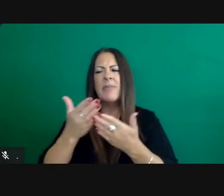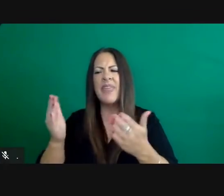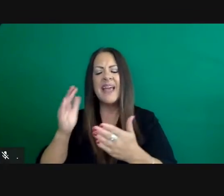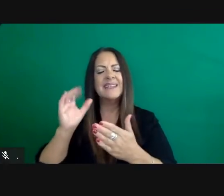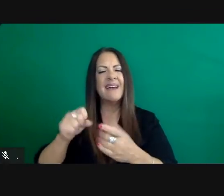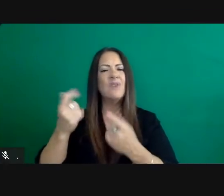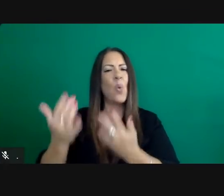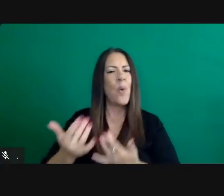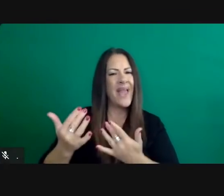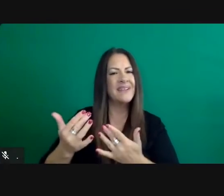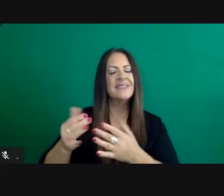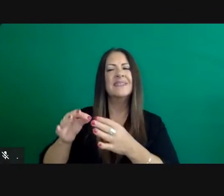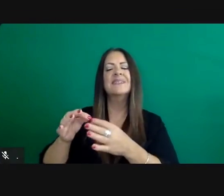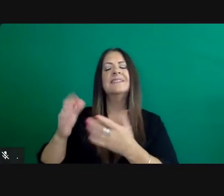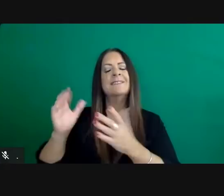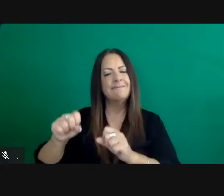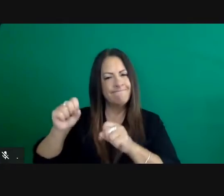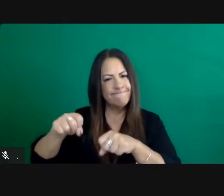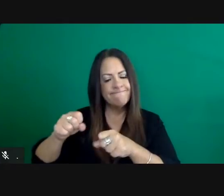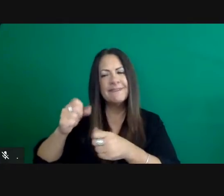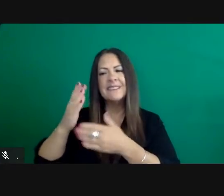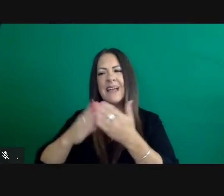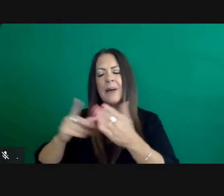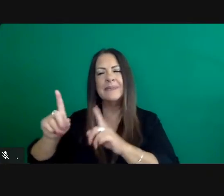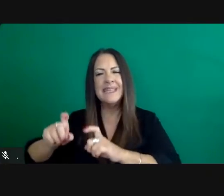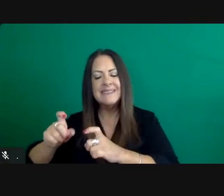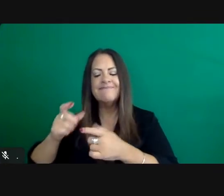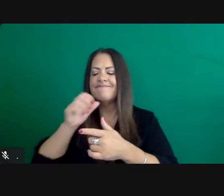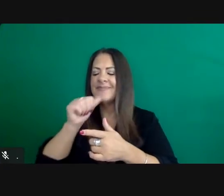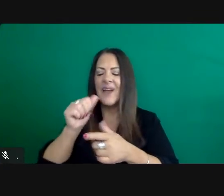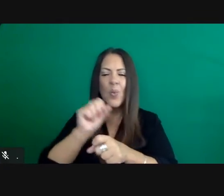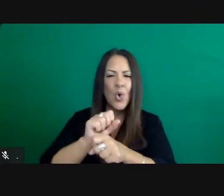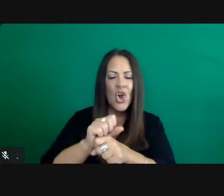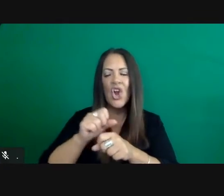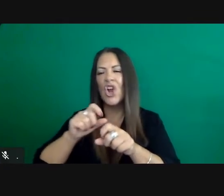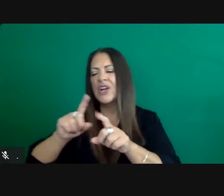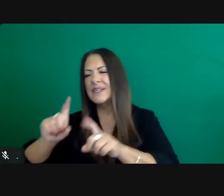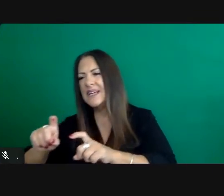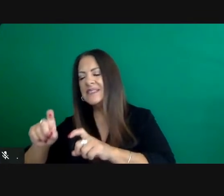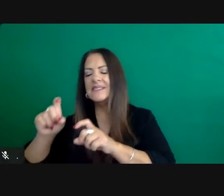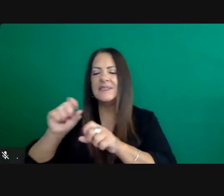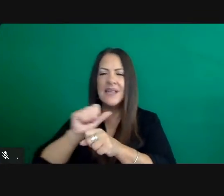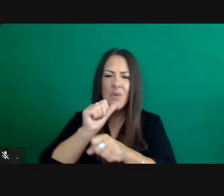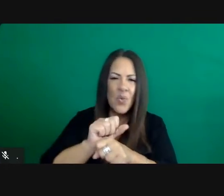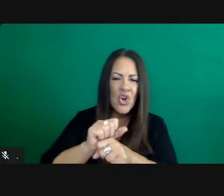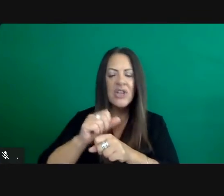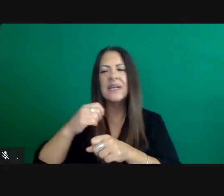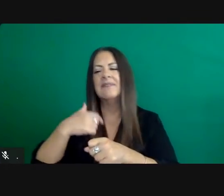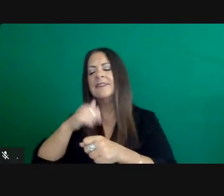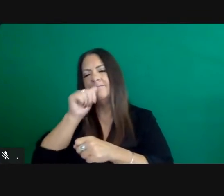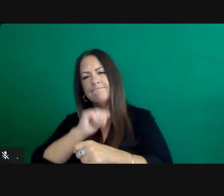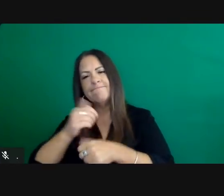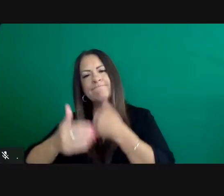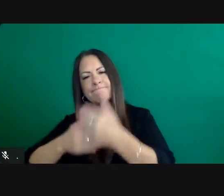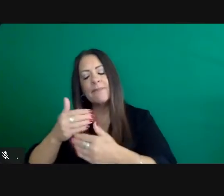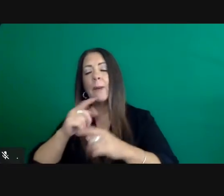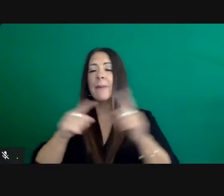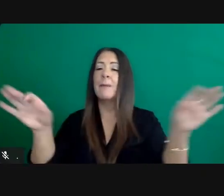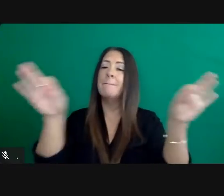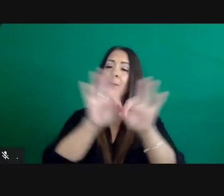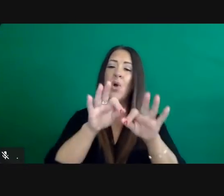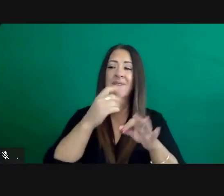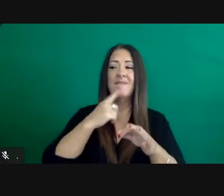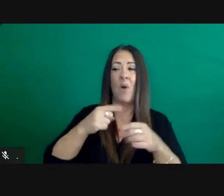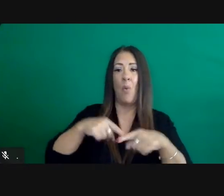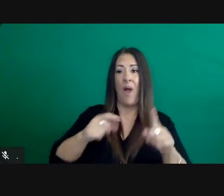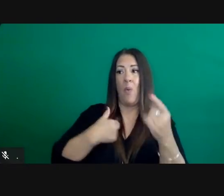said, we have continued to sort of deliver the message that use of our face covering, our mask, making sure